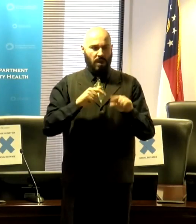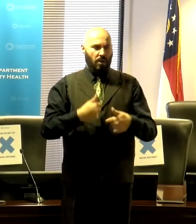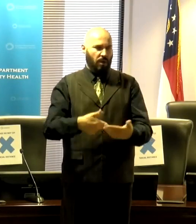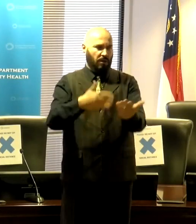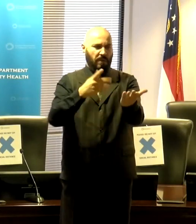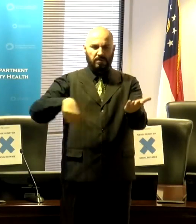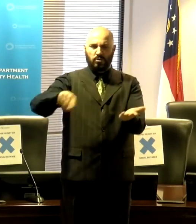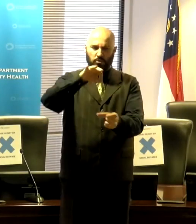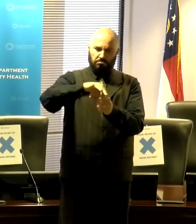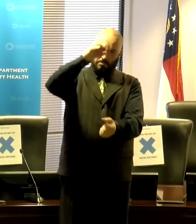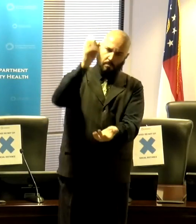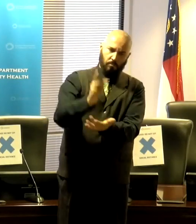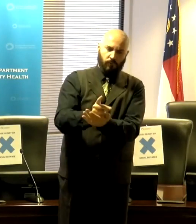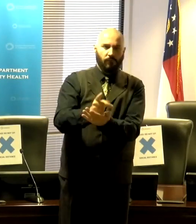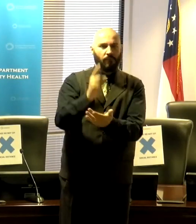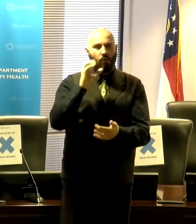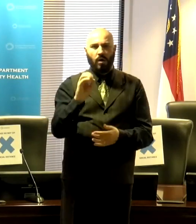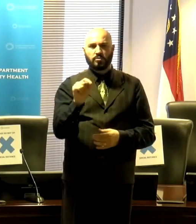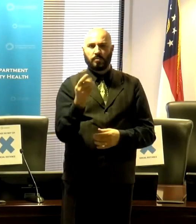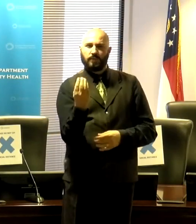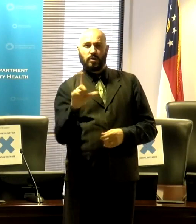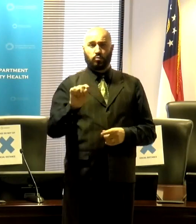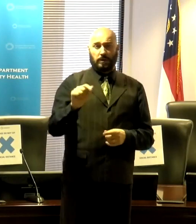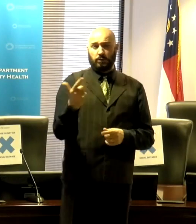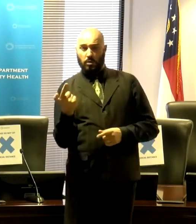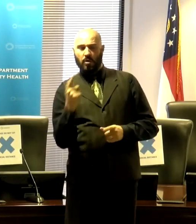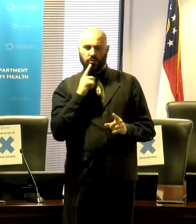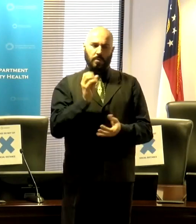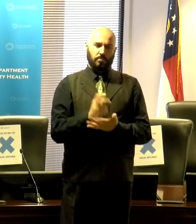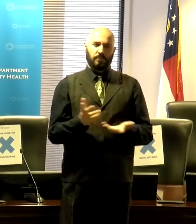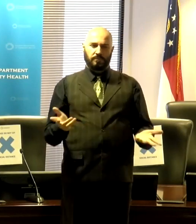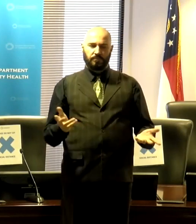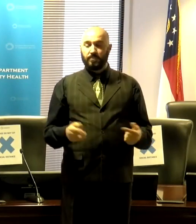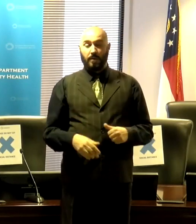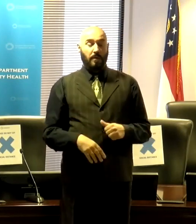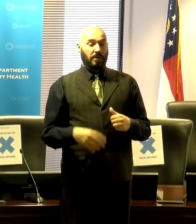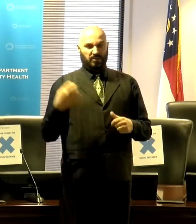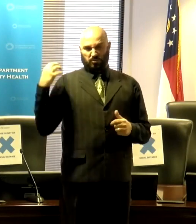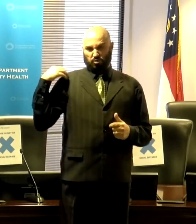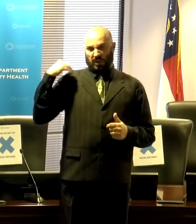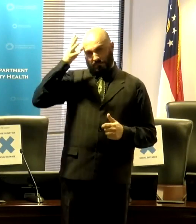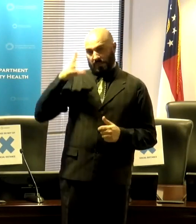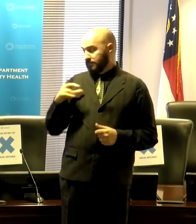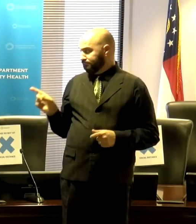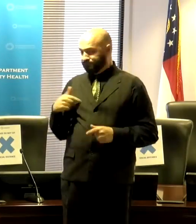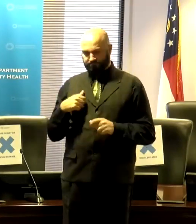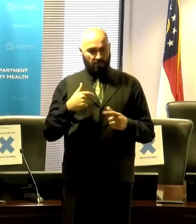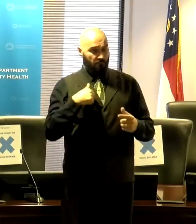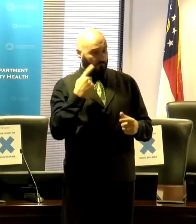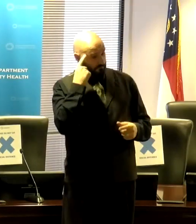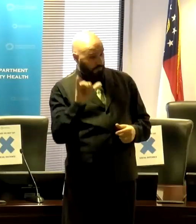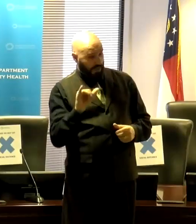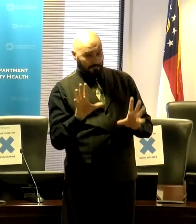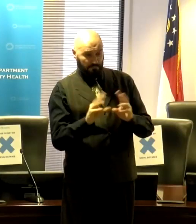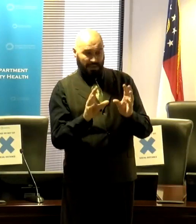14th, 2021 board meeting minutes. It has been recommended for approval for the minutes of the October 14